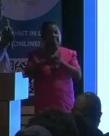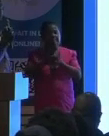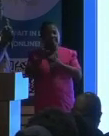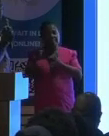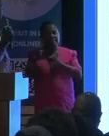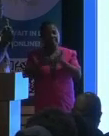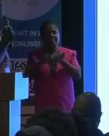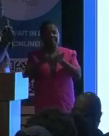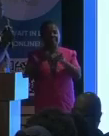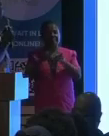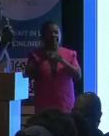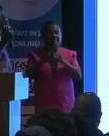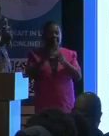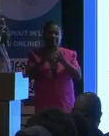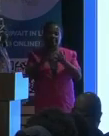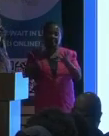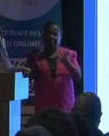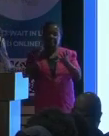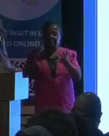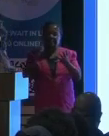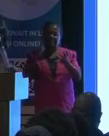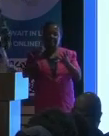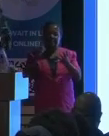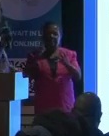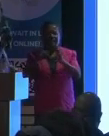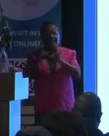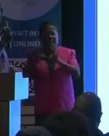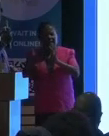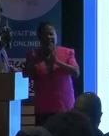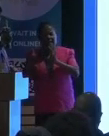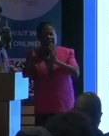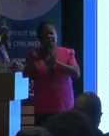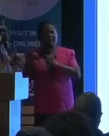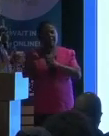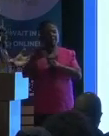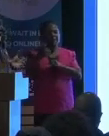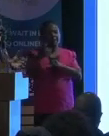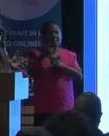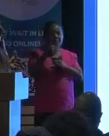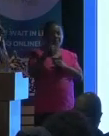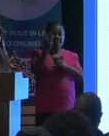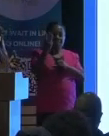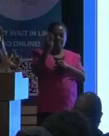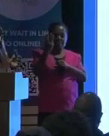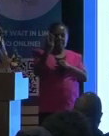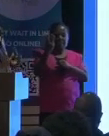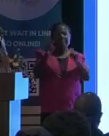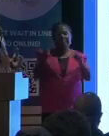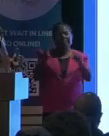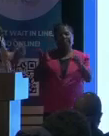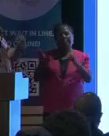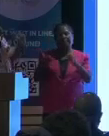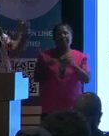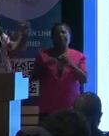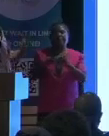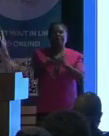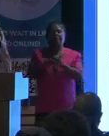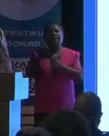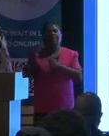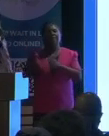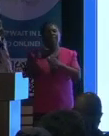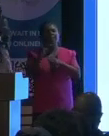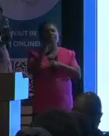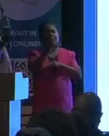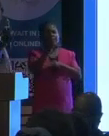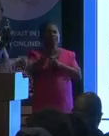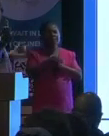was deducted out from the 6, 3 of them, their salary went over the tax